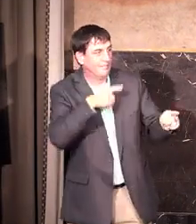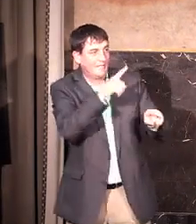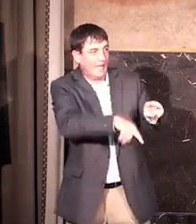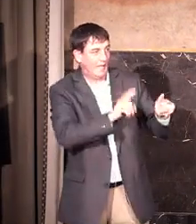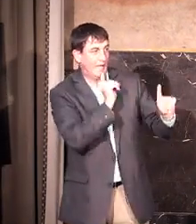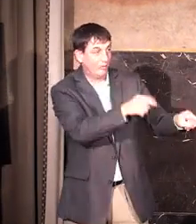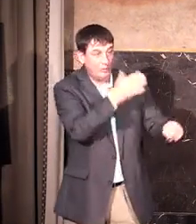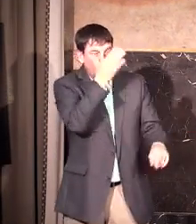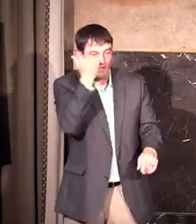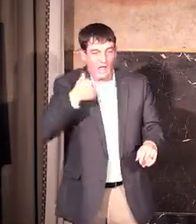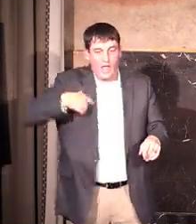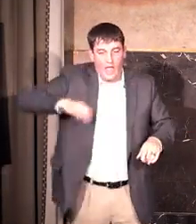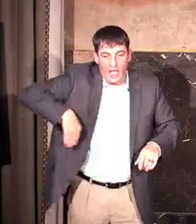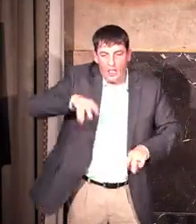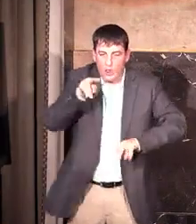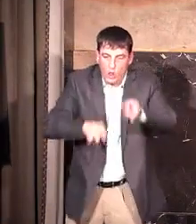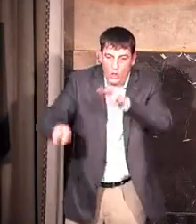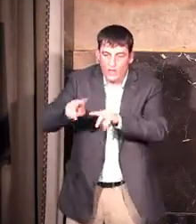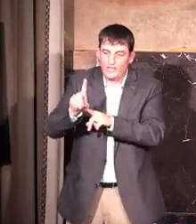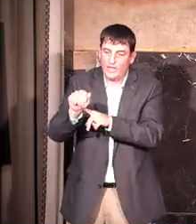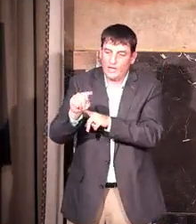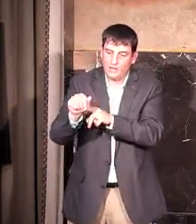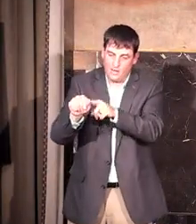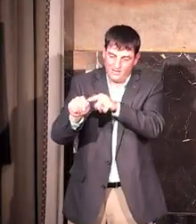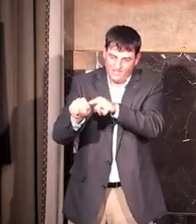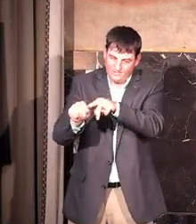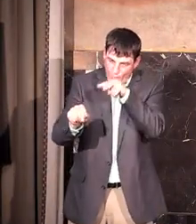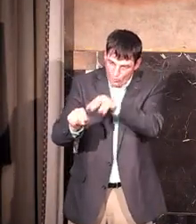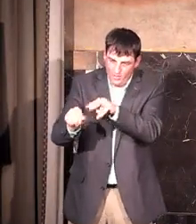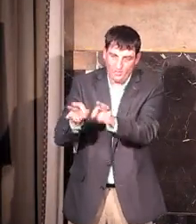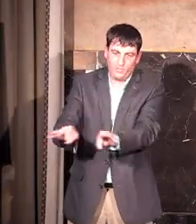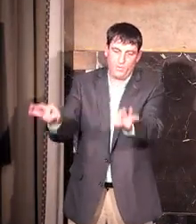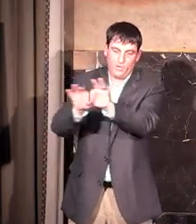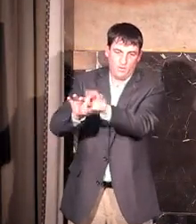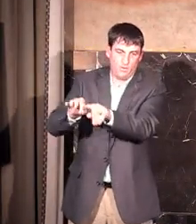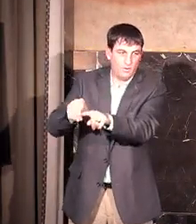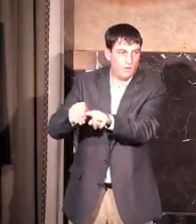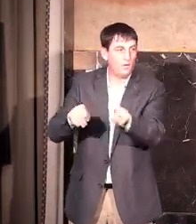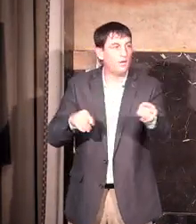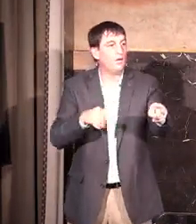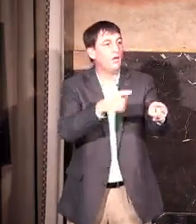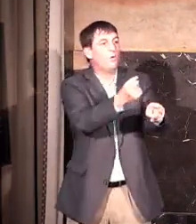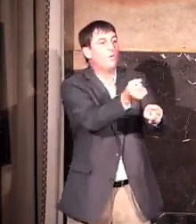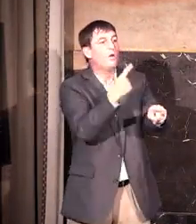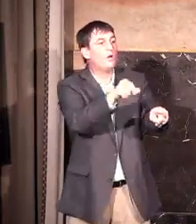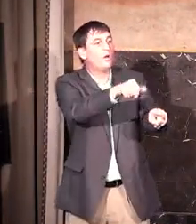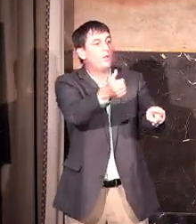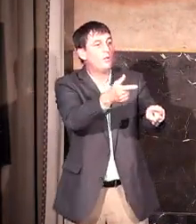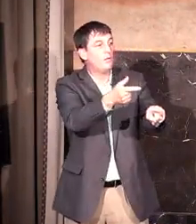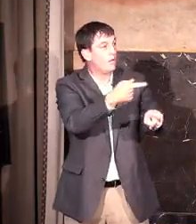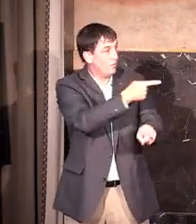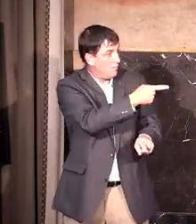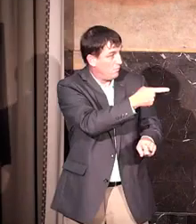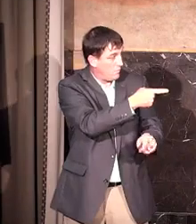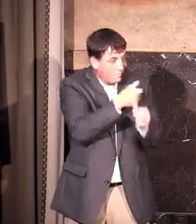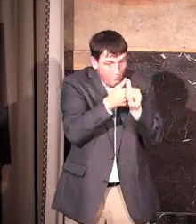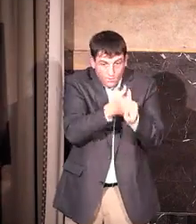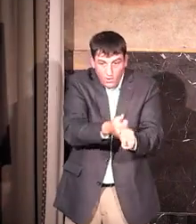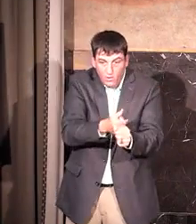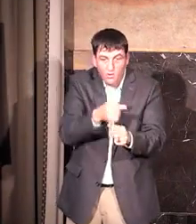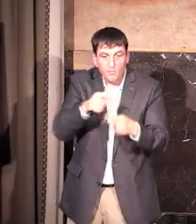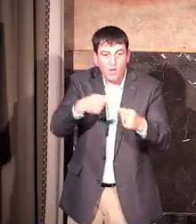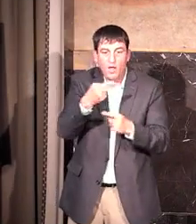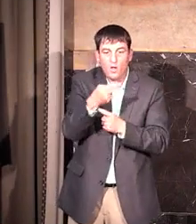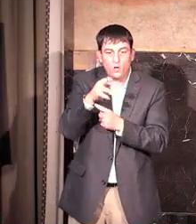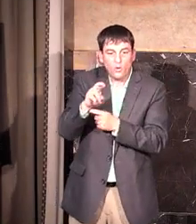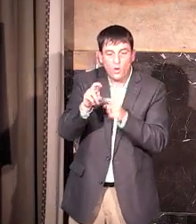to make the decision, because the data isn't available yet. Yes, sir. Governor, have you been able to follow any of the debate today and on the House resolution